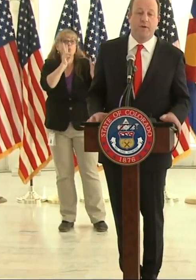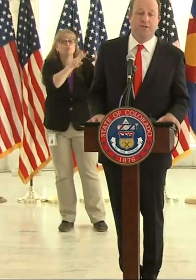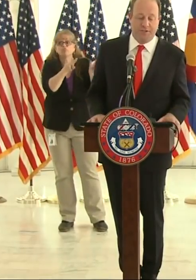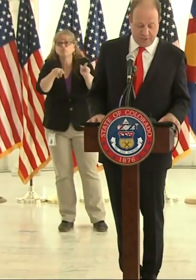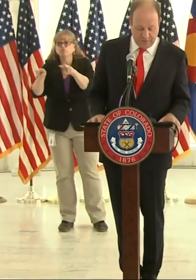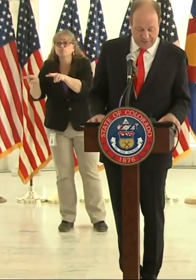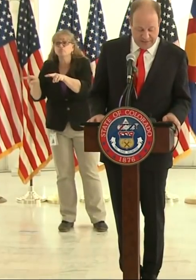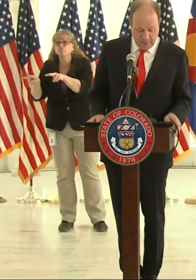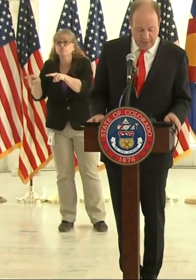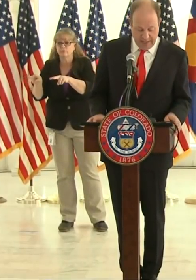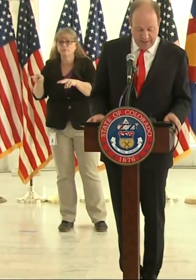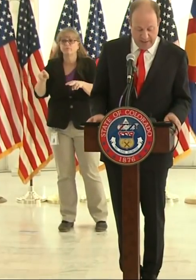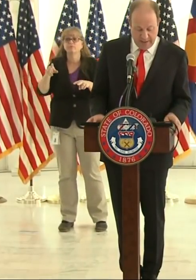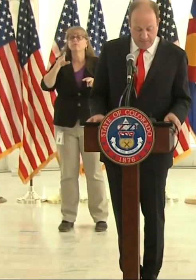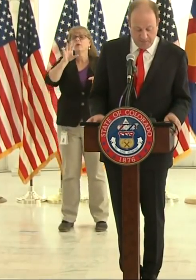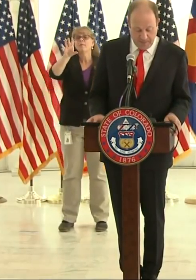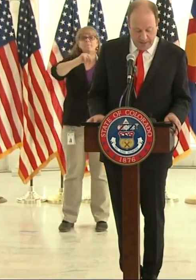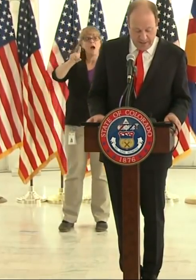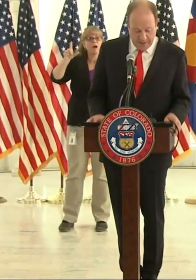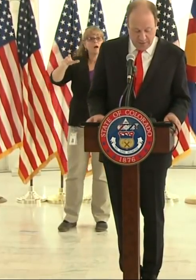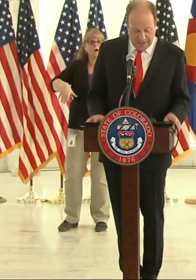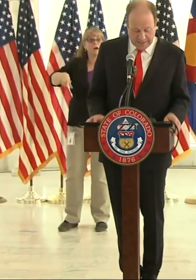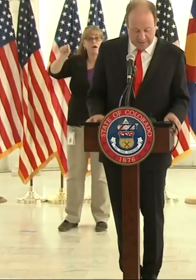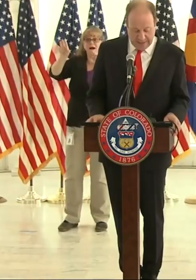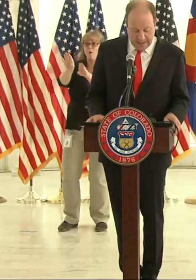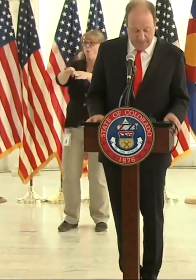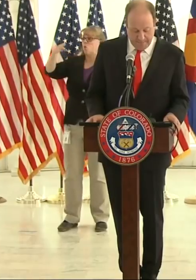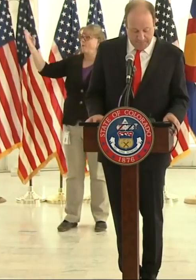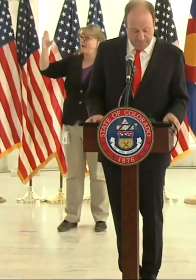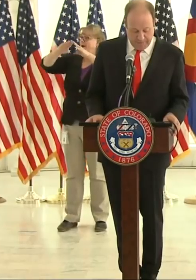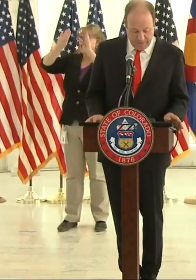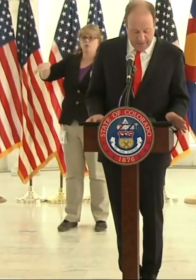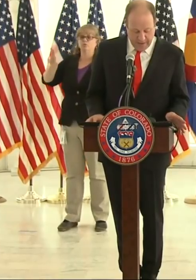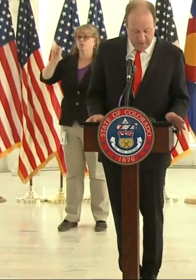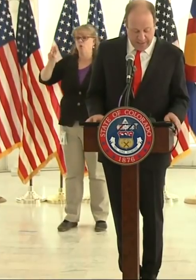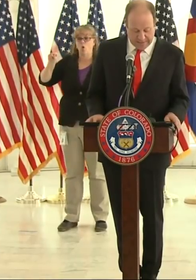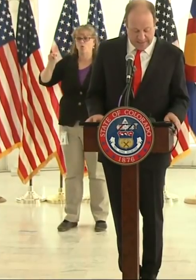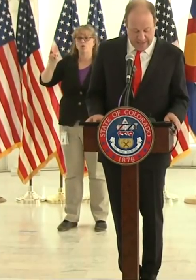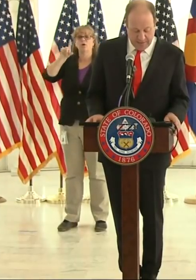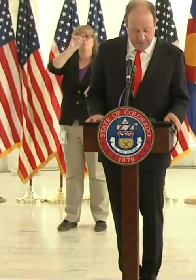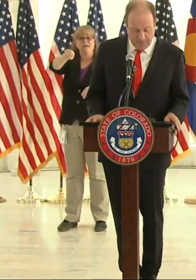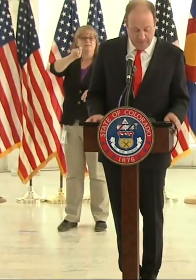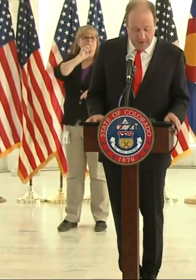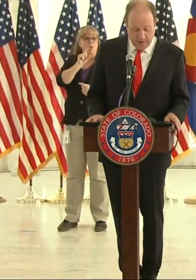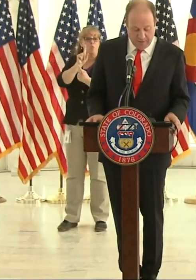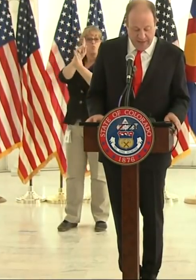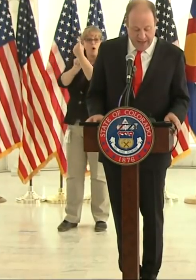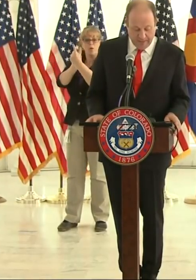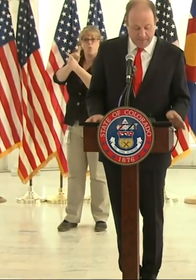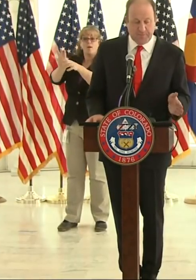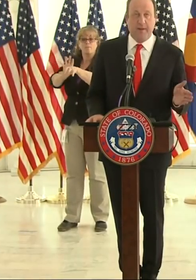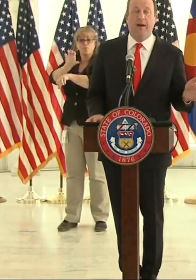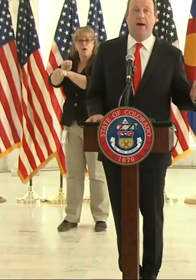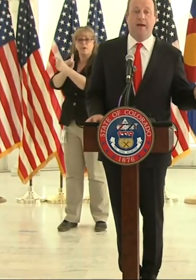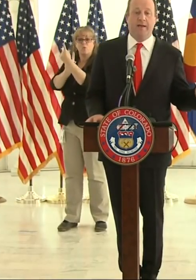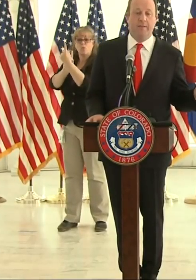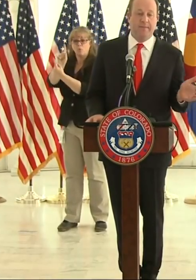All those personal services that we need. And that's the haircuts, the dental, all of